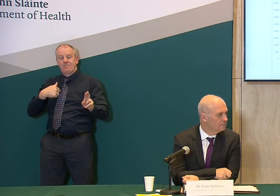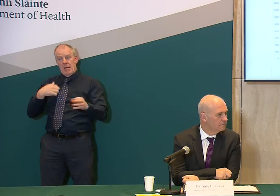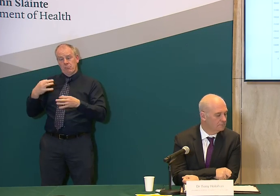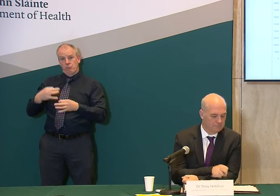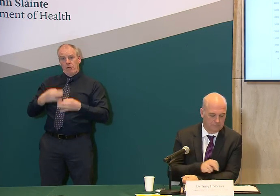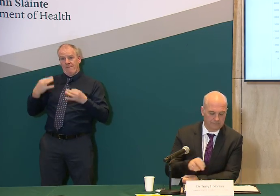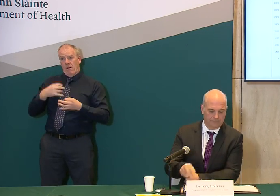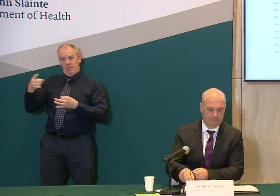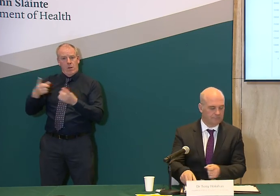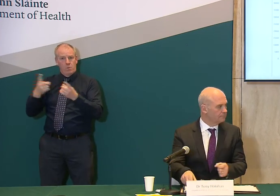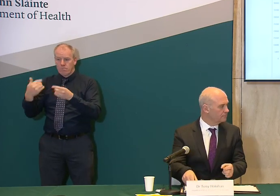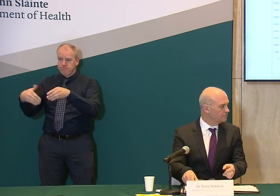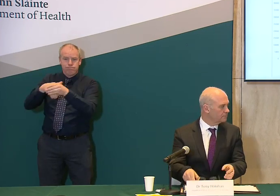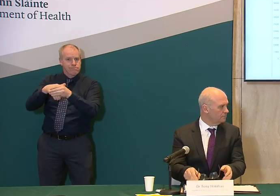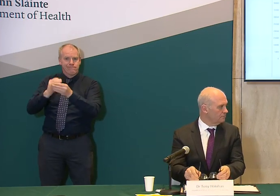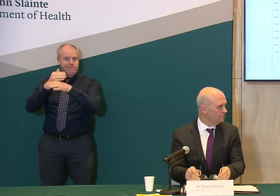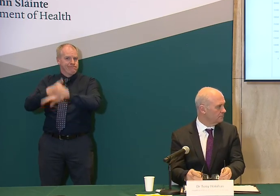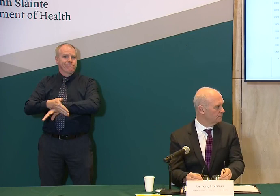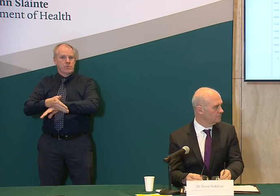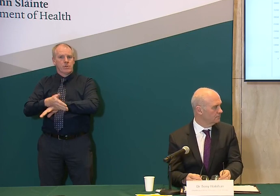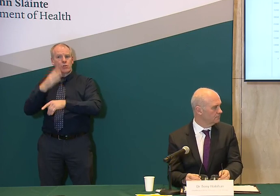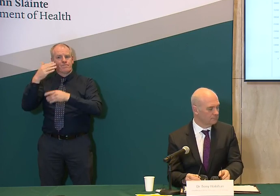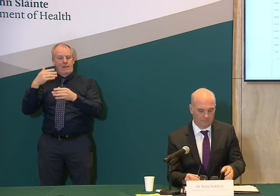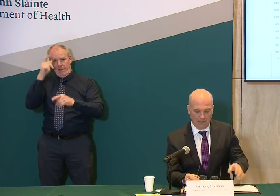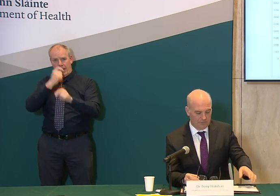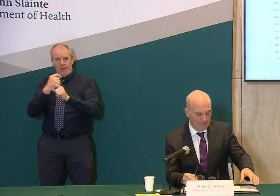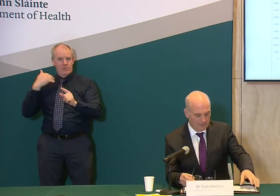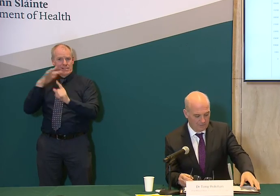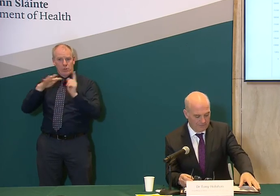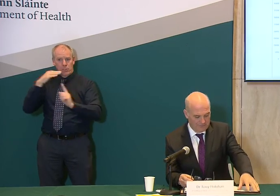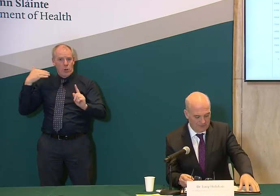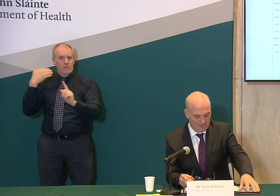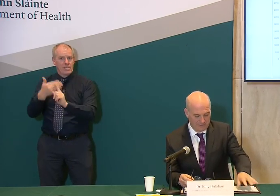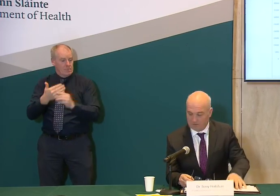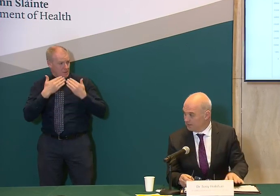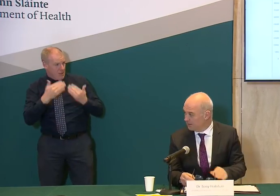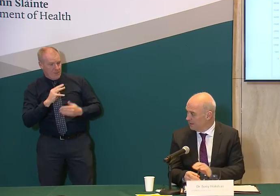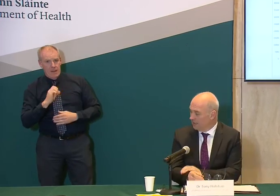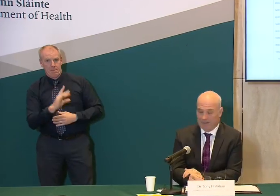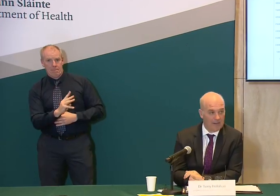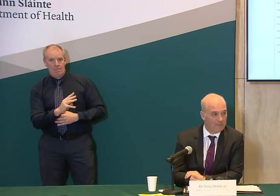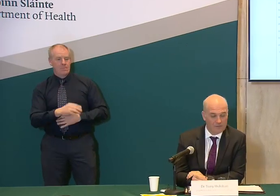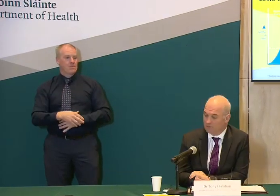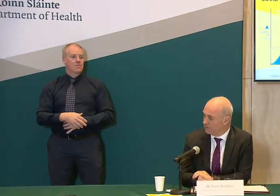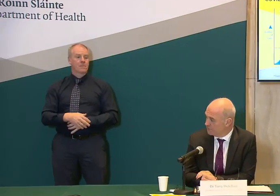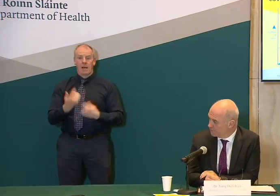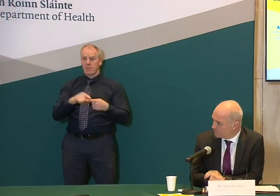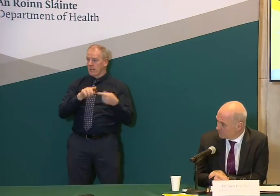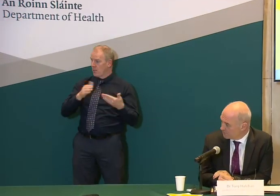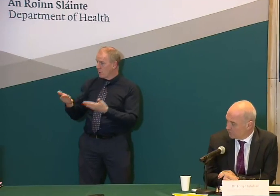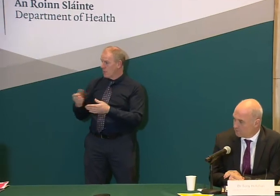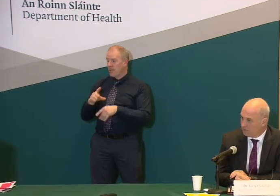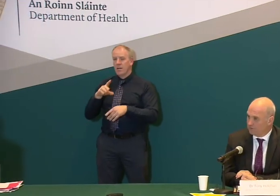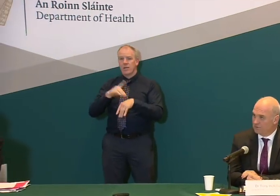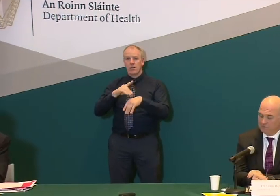grateful to them for what they've done under the circumstances to date. As we are to you, Philip, thank you very much indeed. I'm also going to introduce